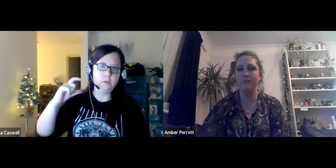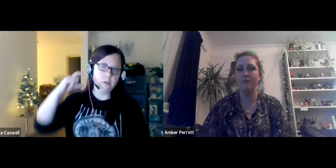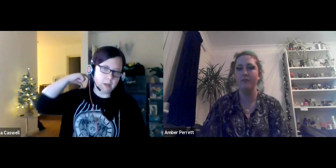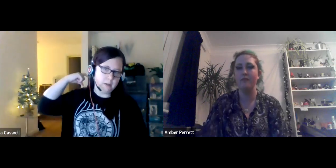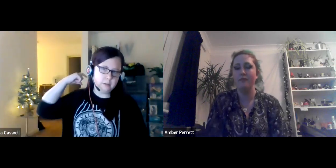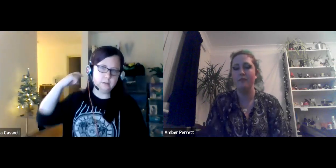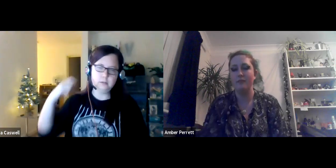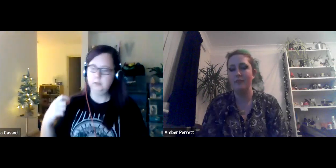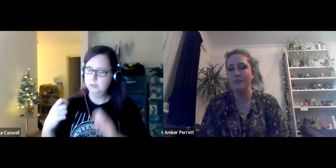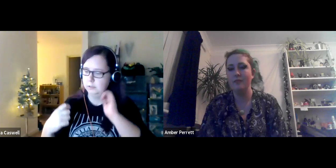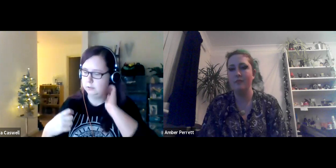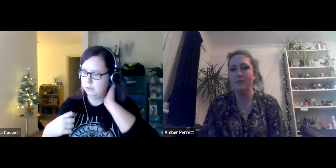the past.